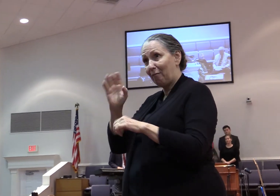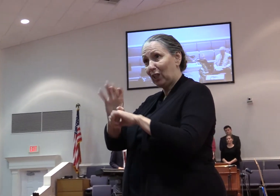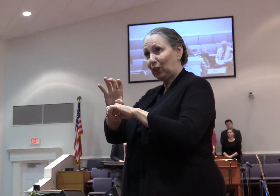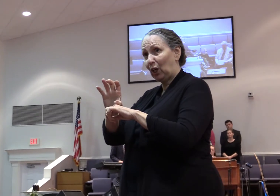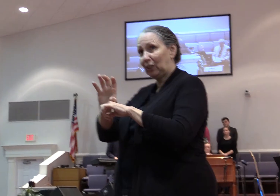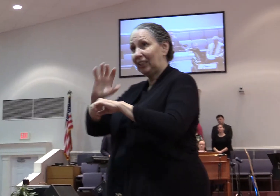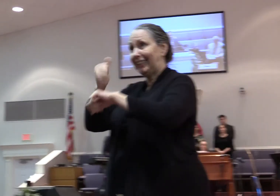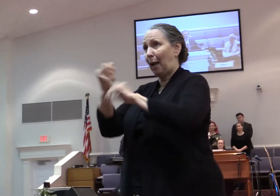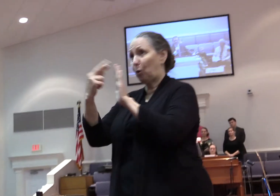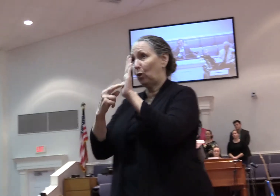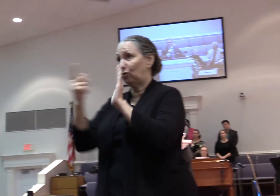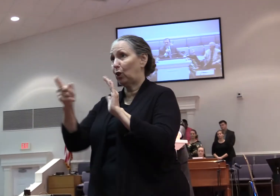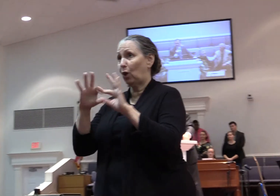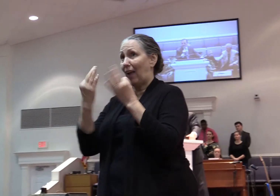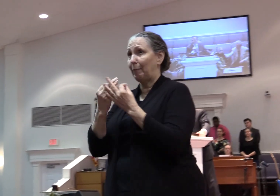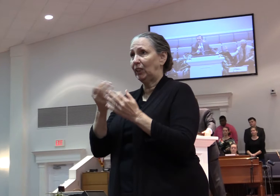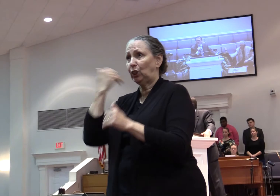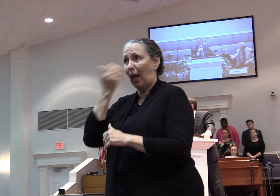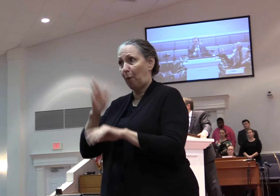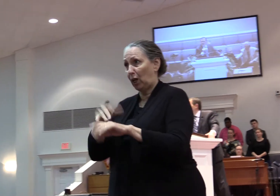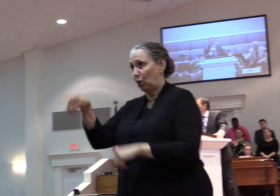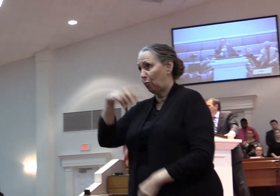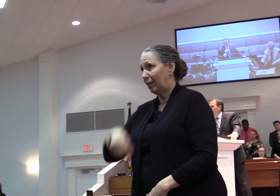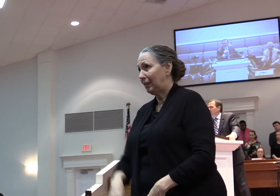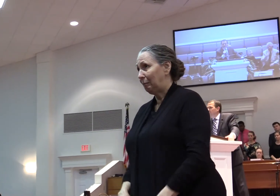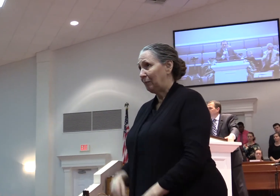every standard for your family, shame on you.